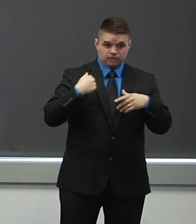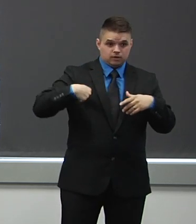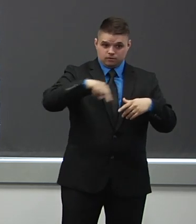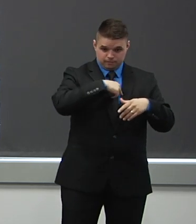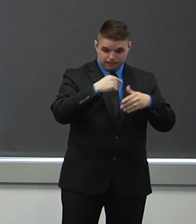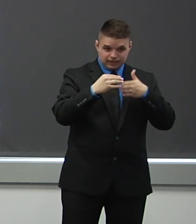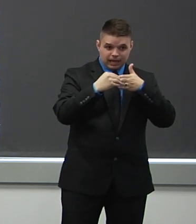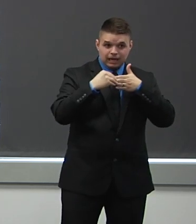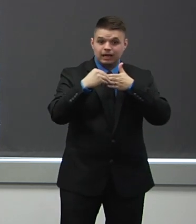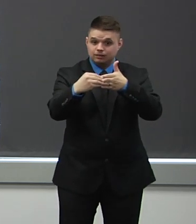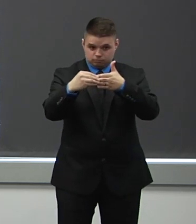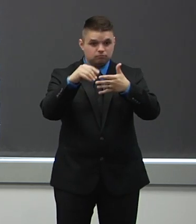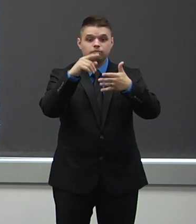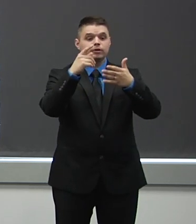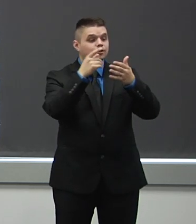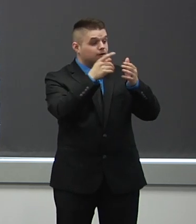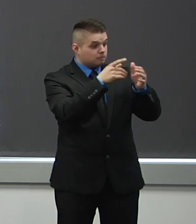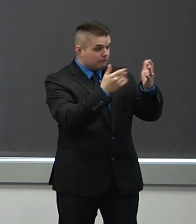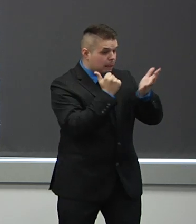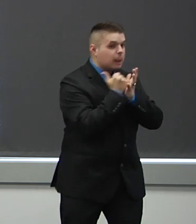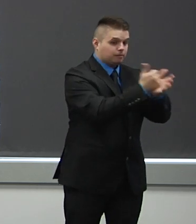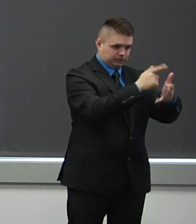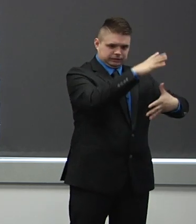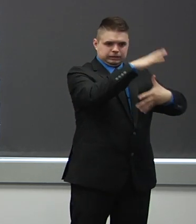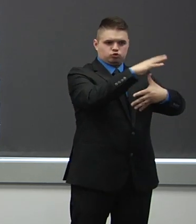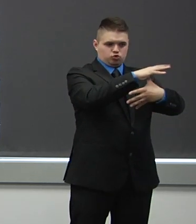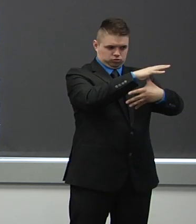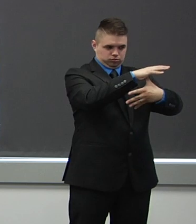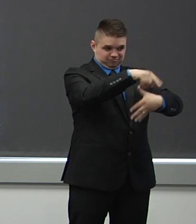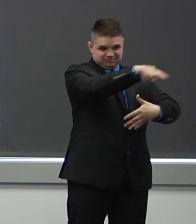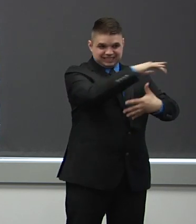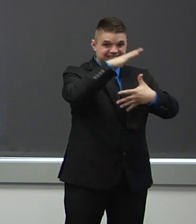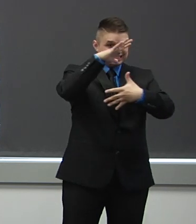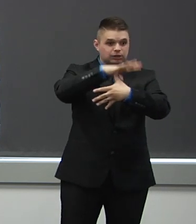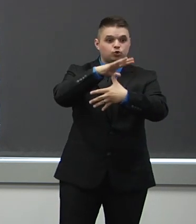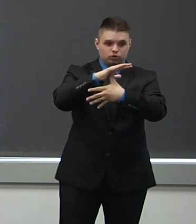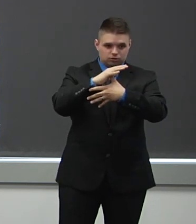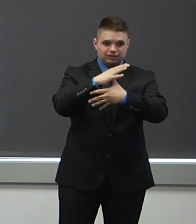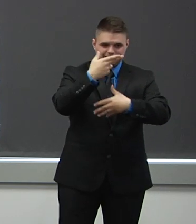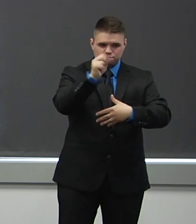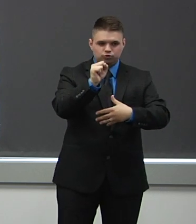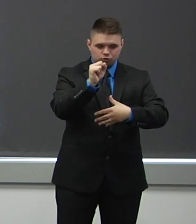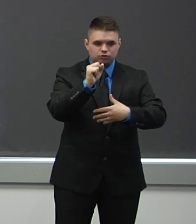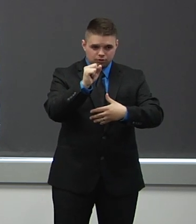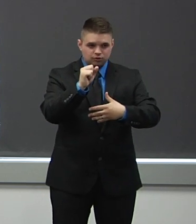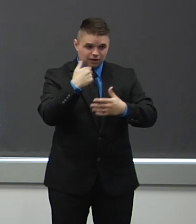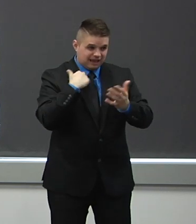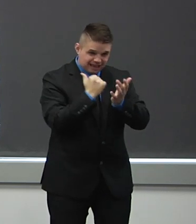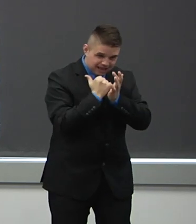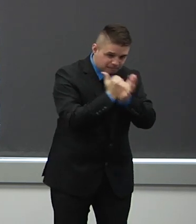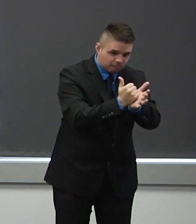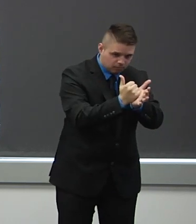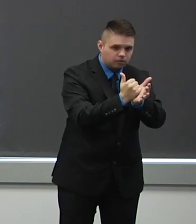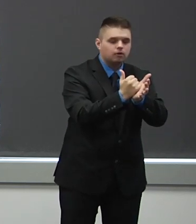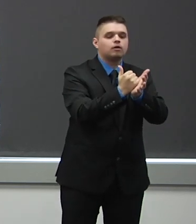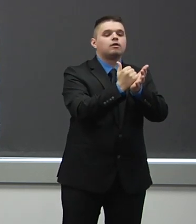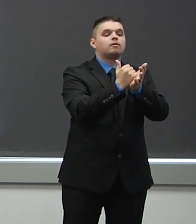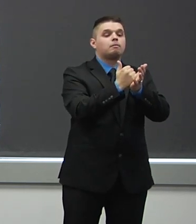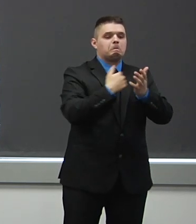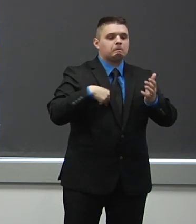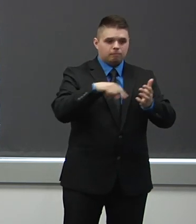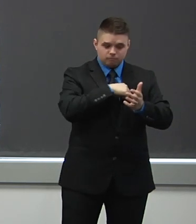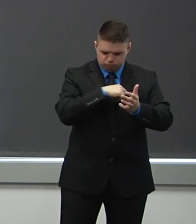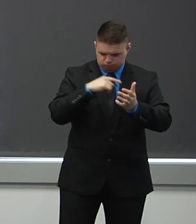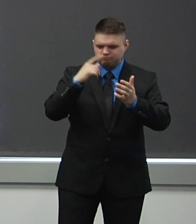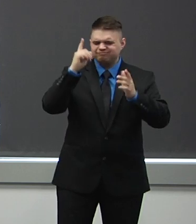seniors. This year's seniors, we want them to know one thing for sure, and that is that we believe in them, I believe